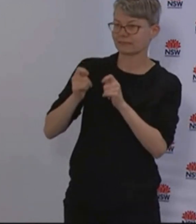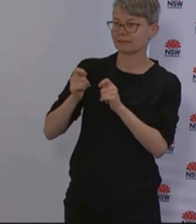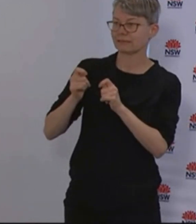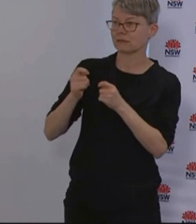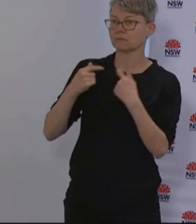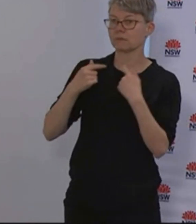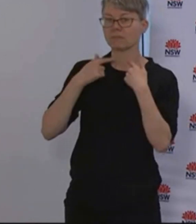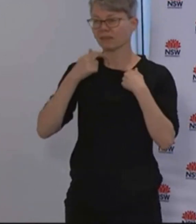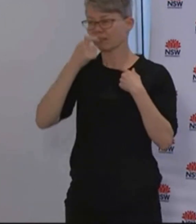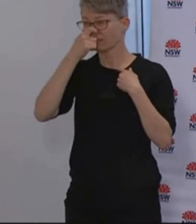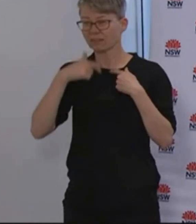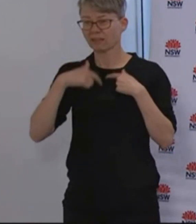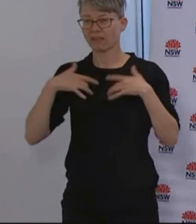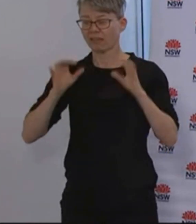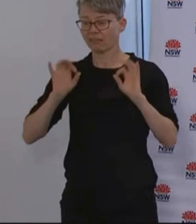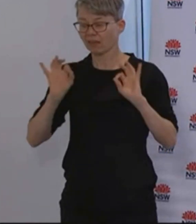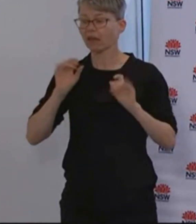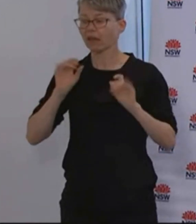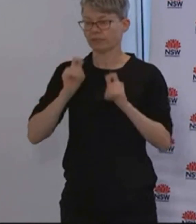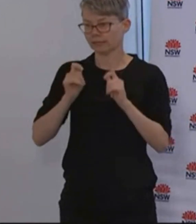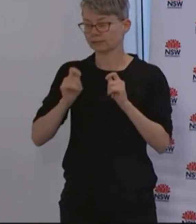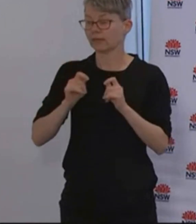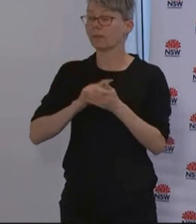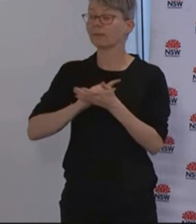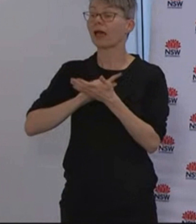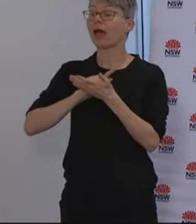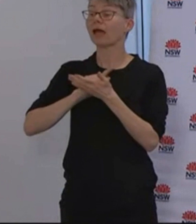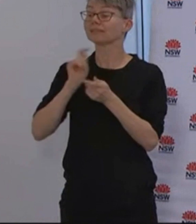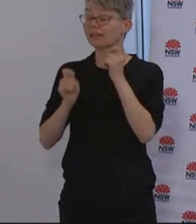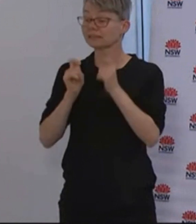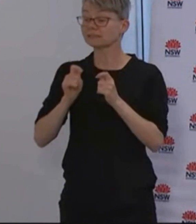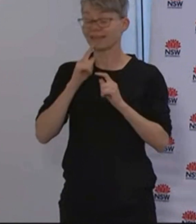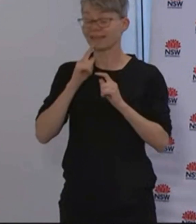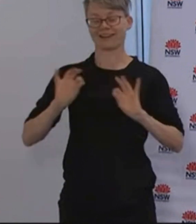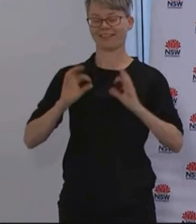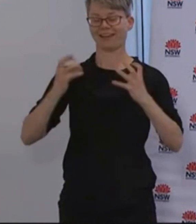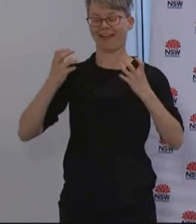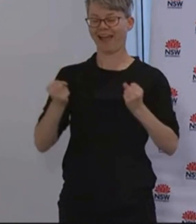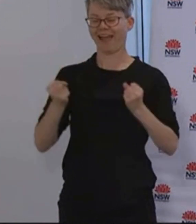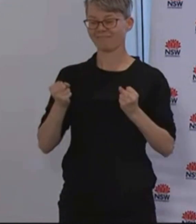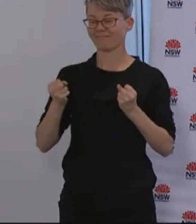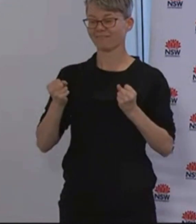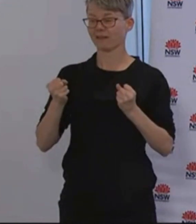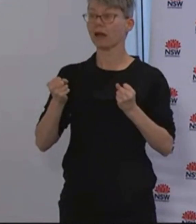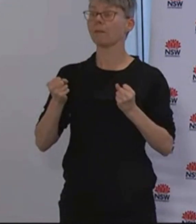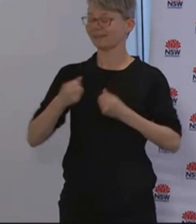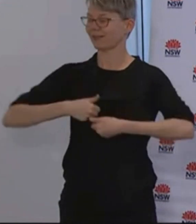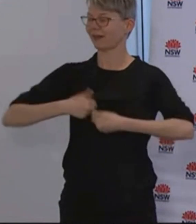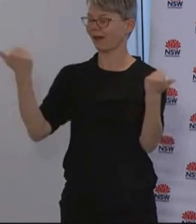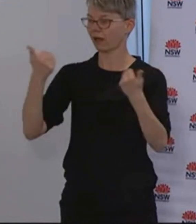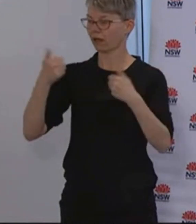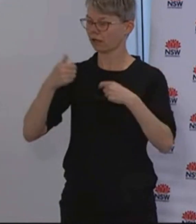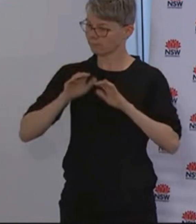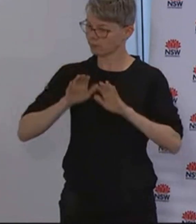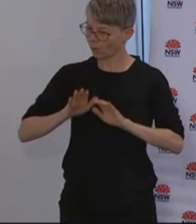any subsequently develop. And it's important that a negative test does not provide that clearance. We need you to